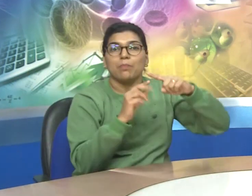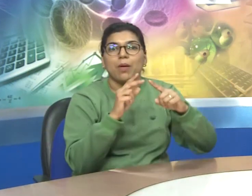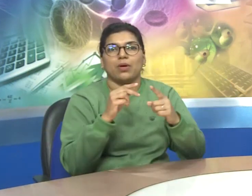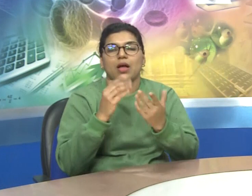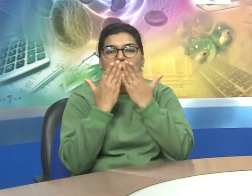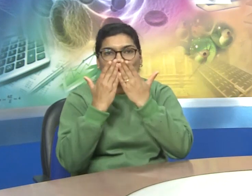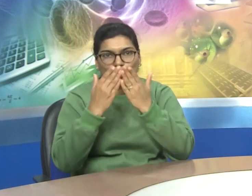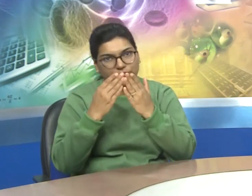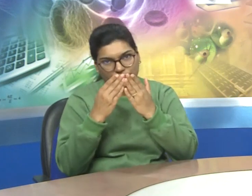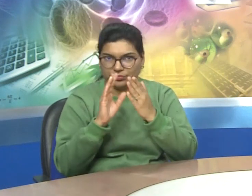why